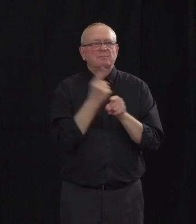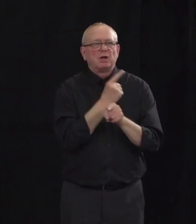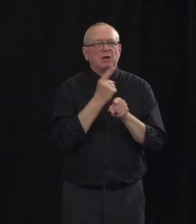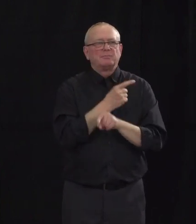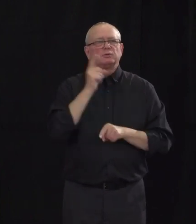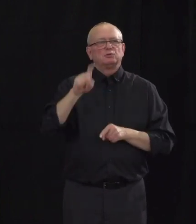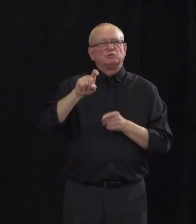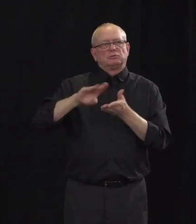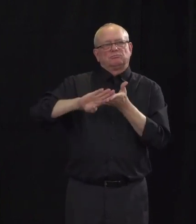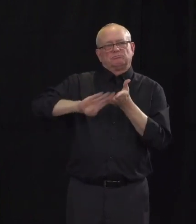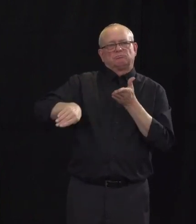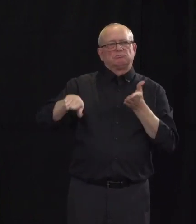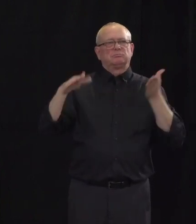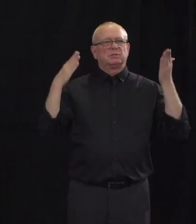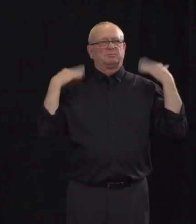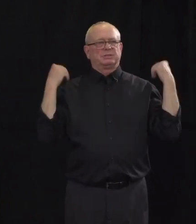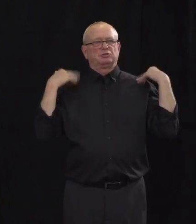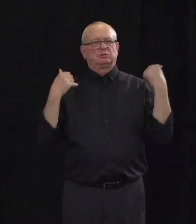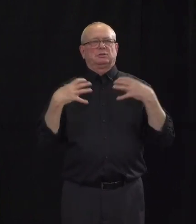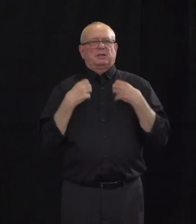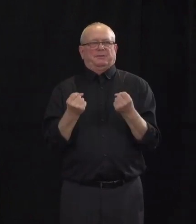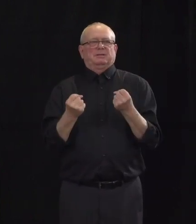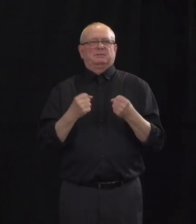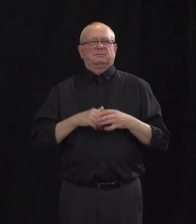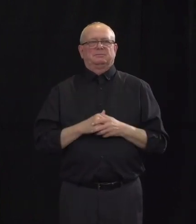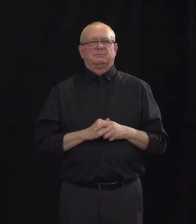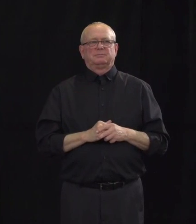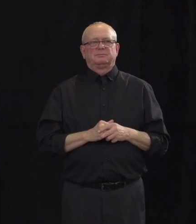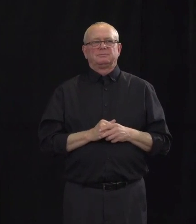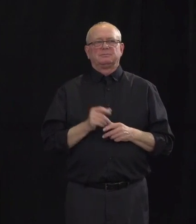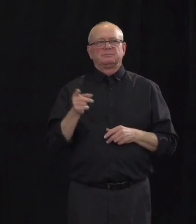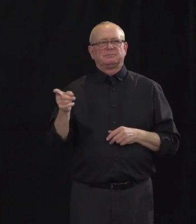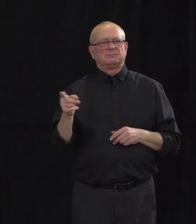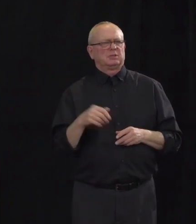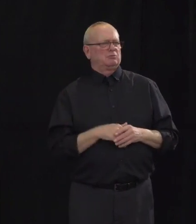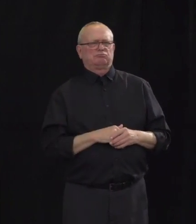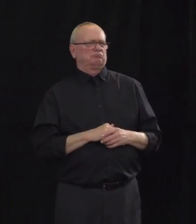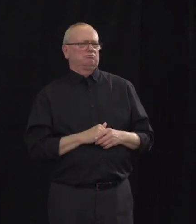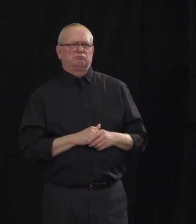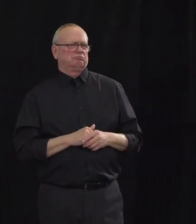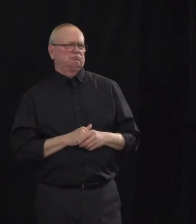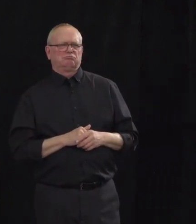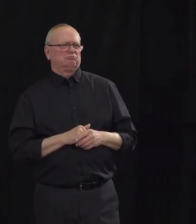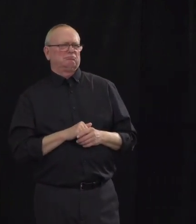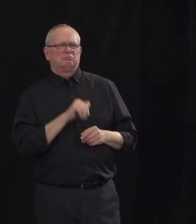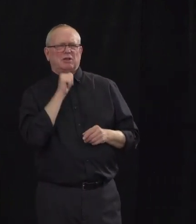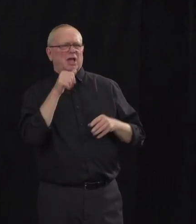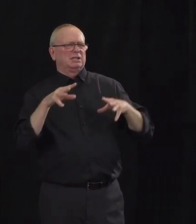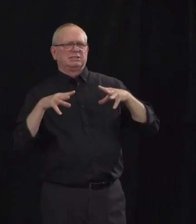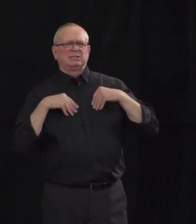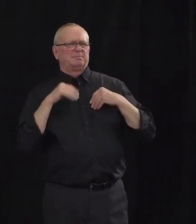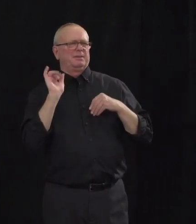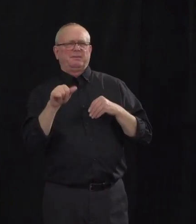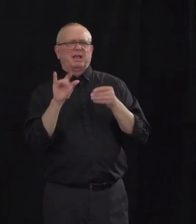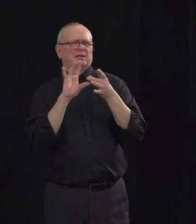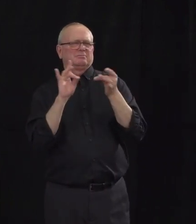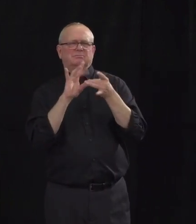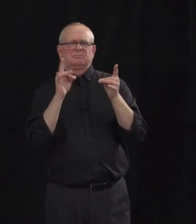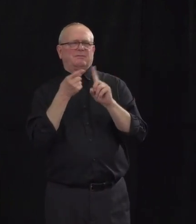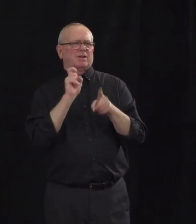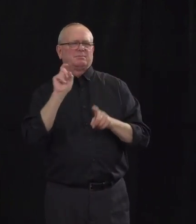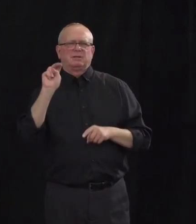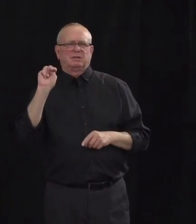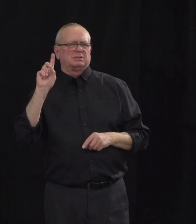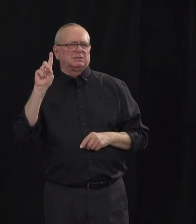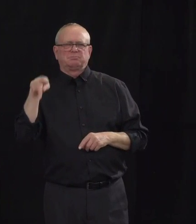time? No, I don't accept that at all. Last week, there was an online campaign of defamation